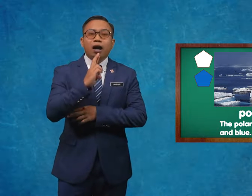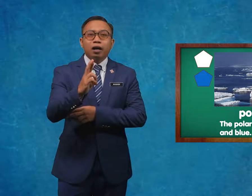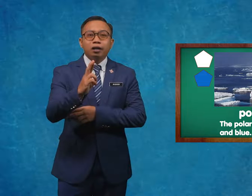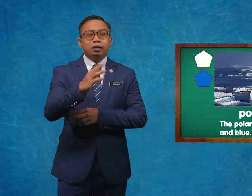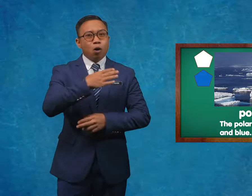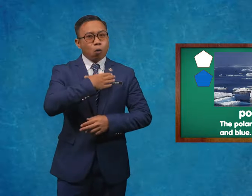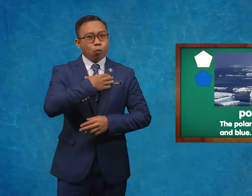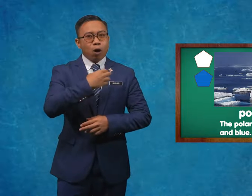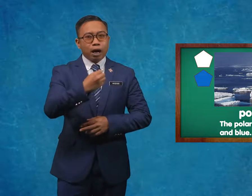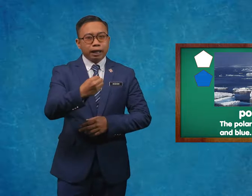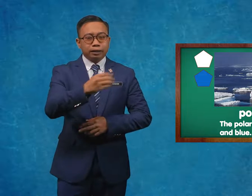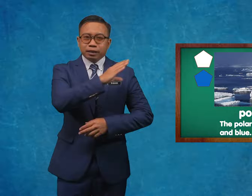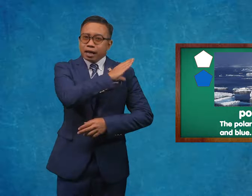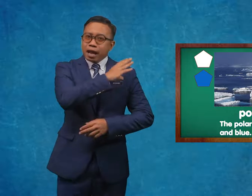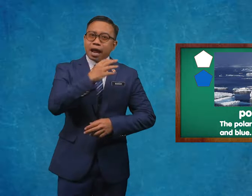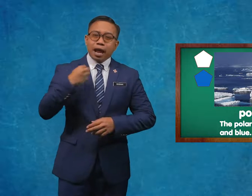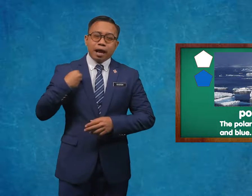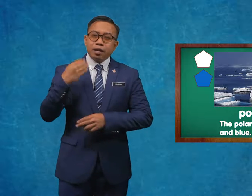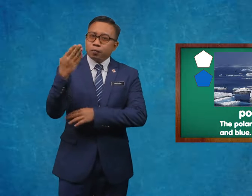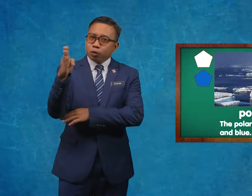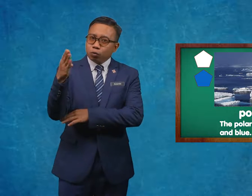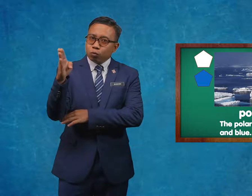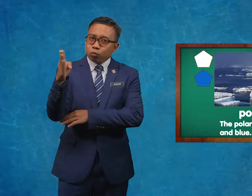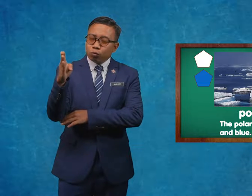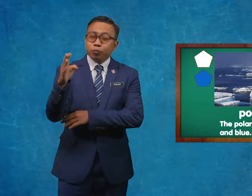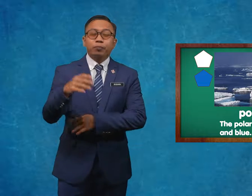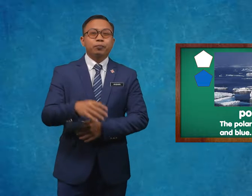are white and blue.